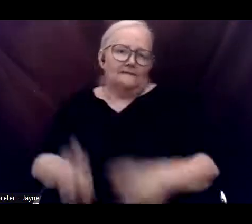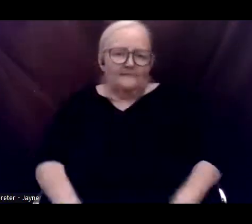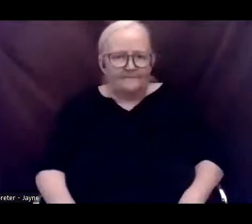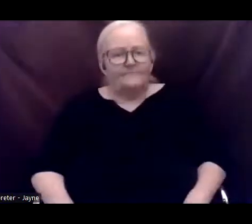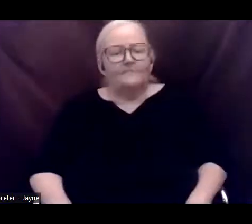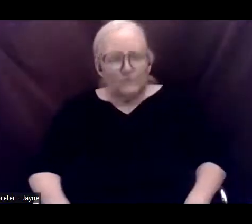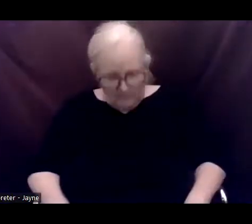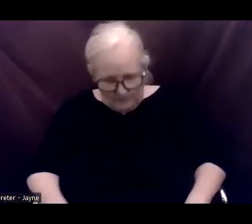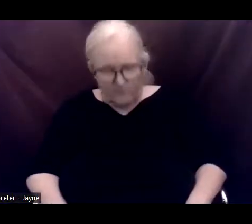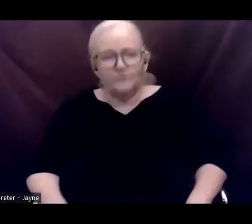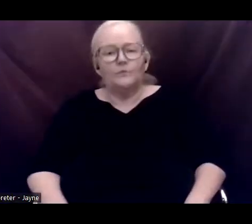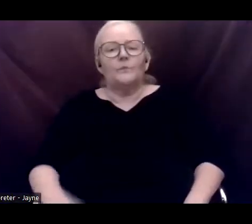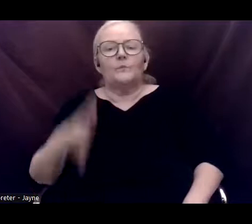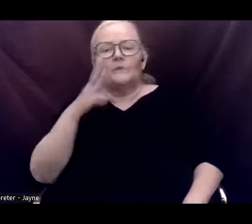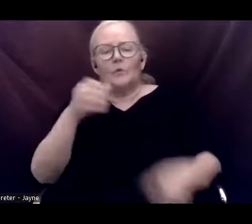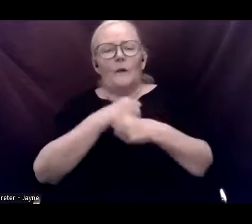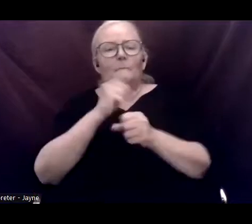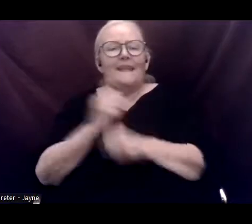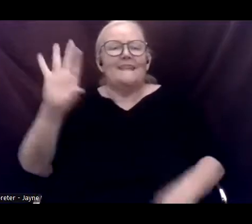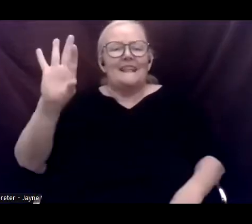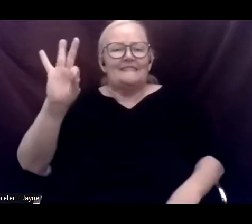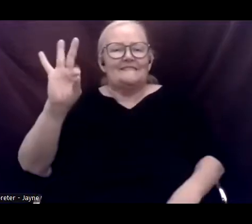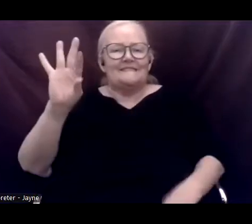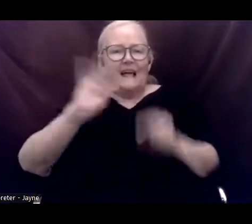We'll form 9 knots in total